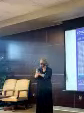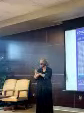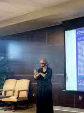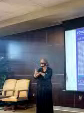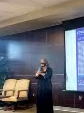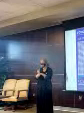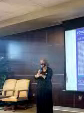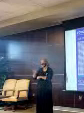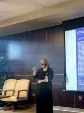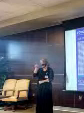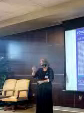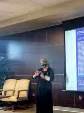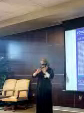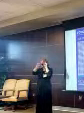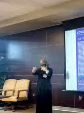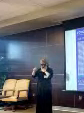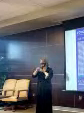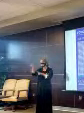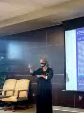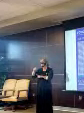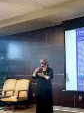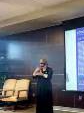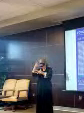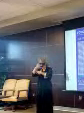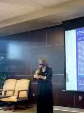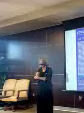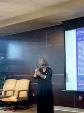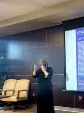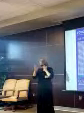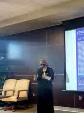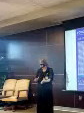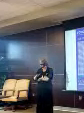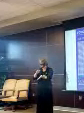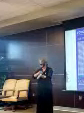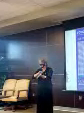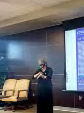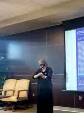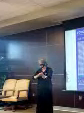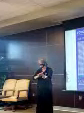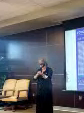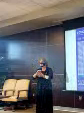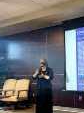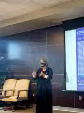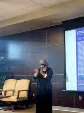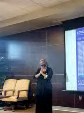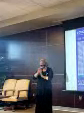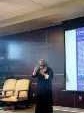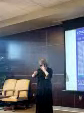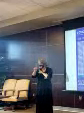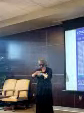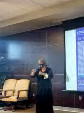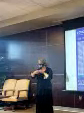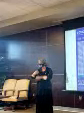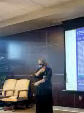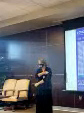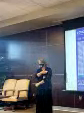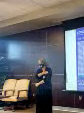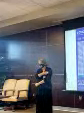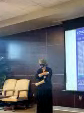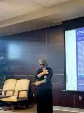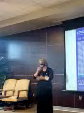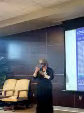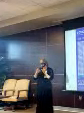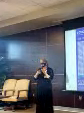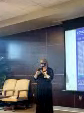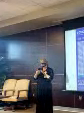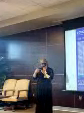to a trusted source for medical information to learn about the vaccine. Don't be afraid to ask questions. That's why we come here